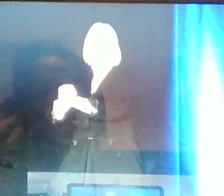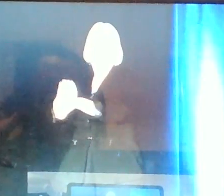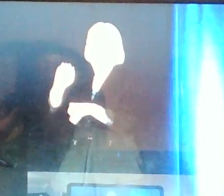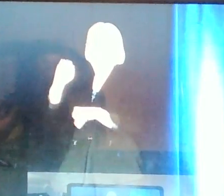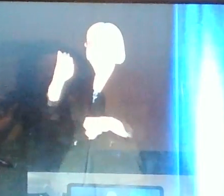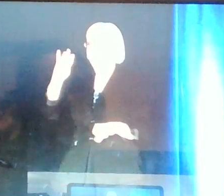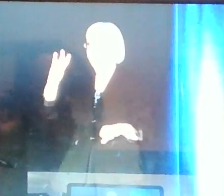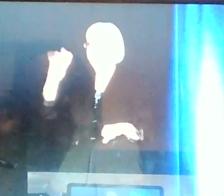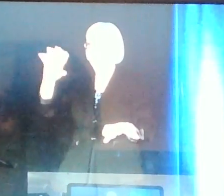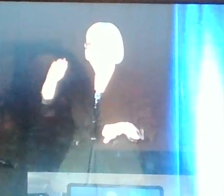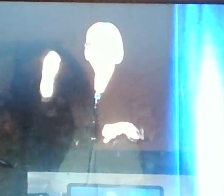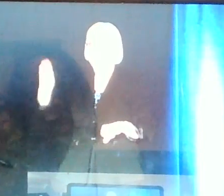that work.